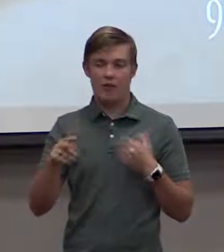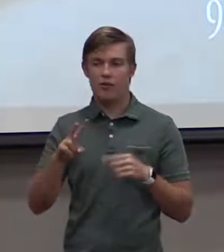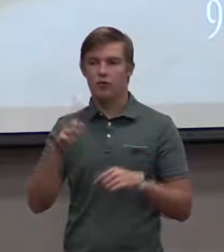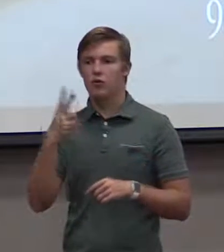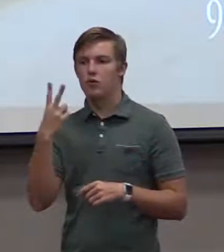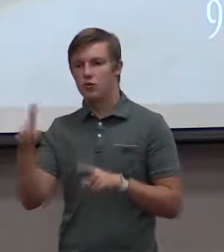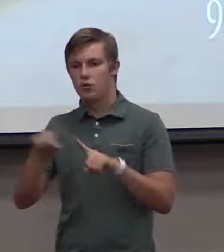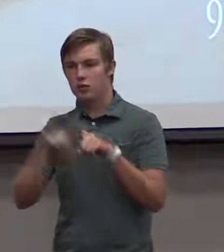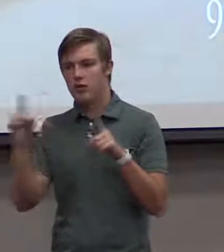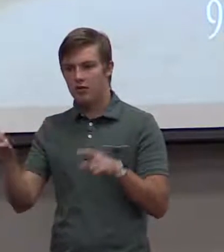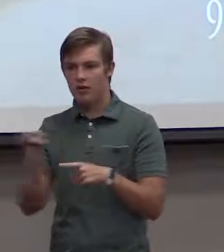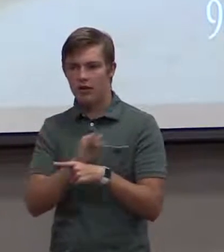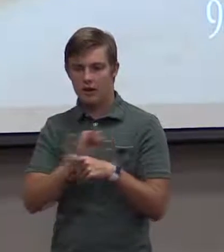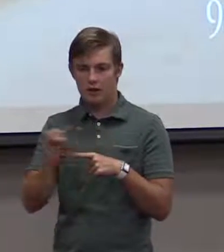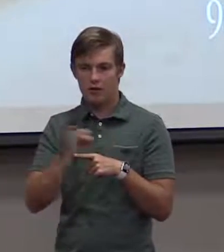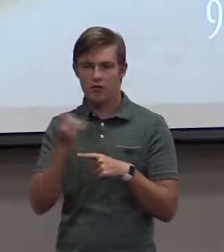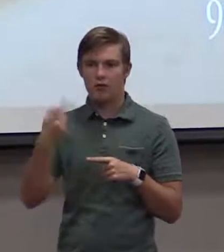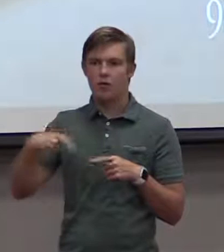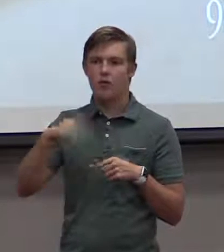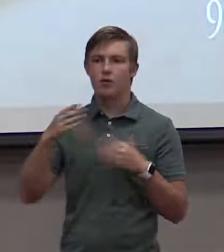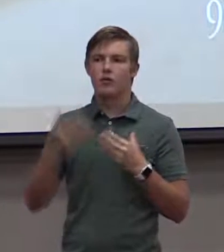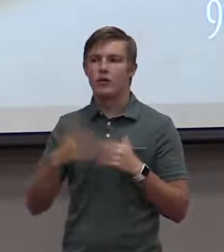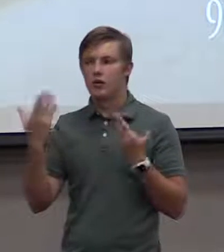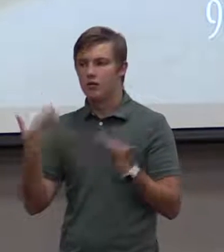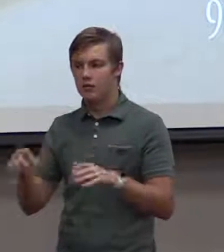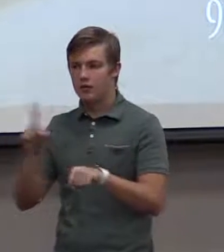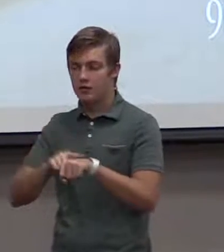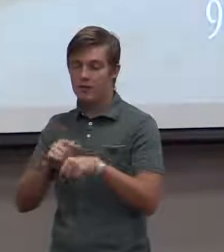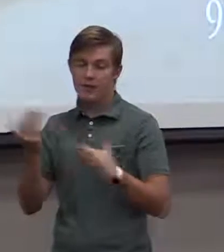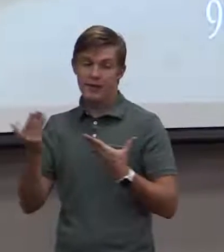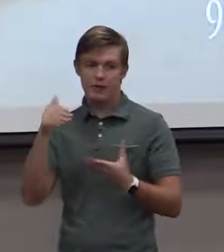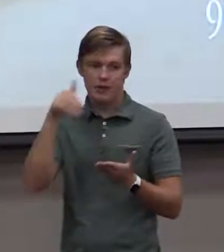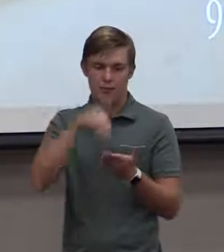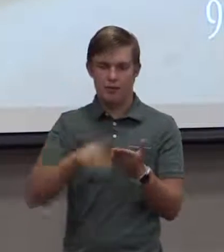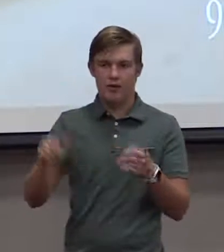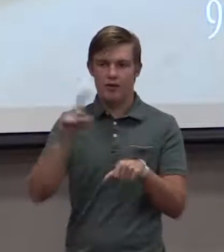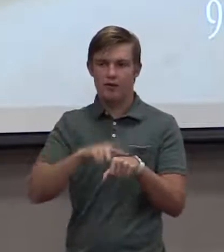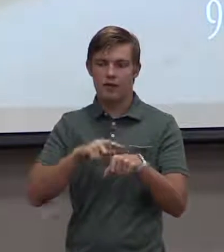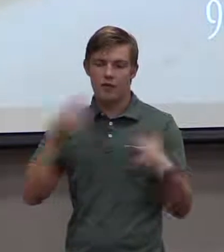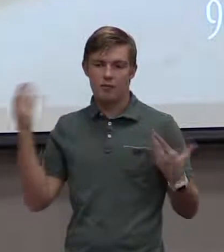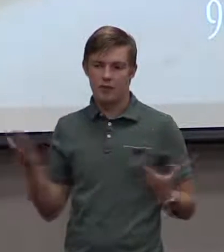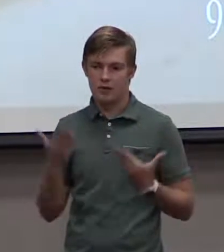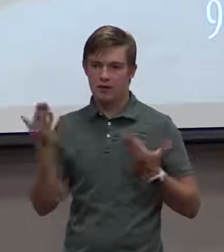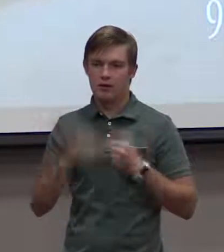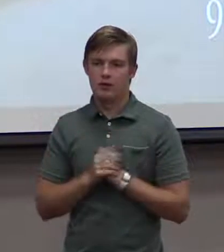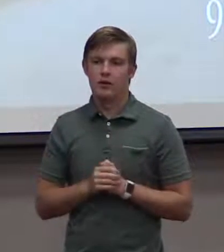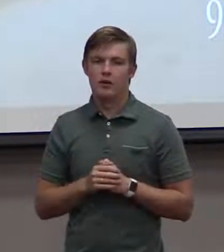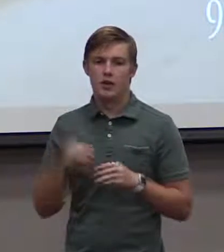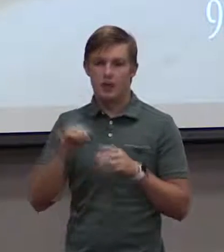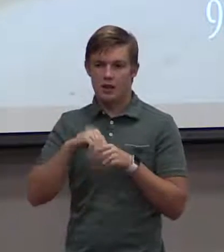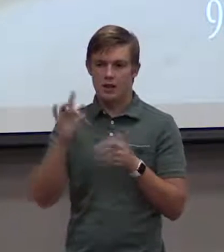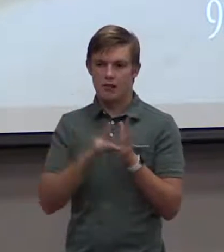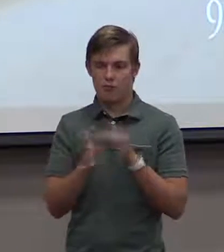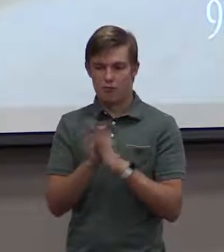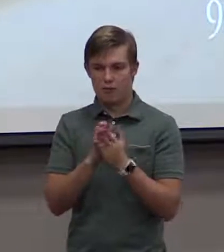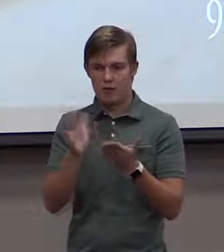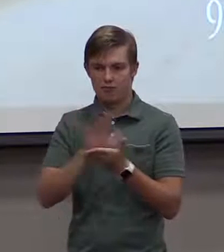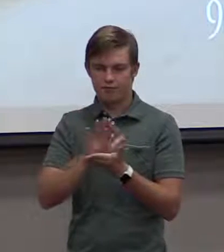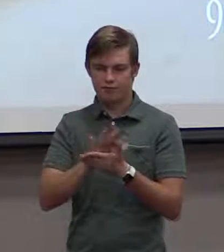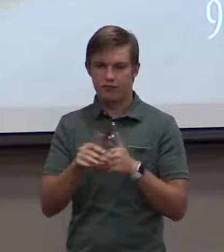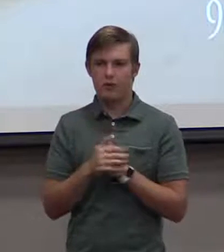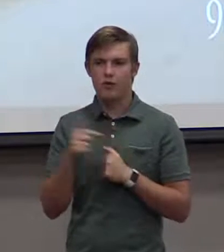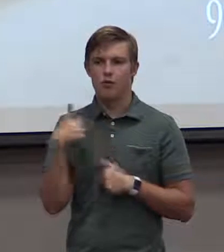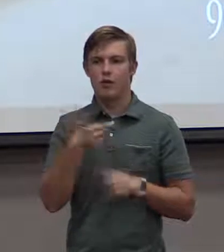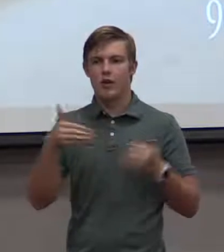for those of you who are completing your time here or even in the middle of your time here in the Bible school. And that is, we